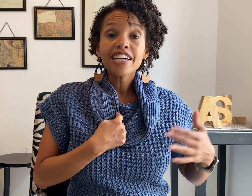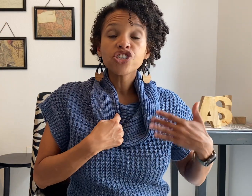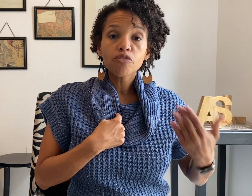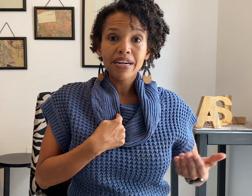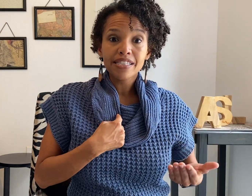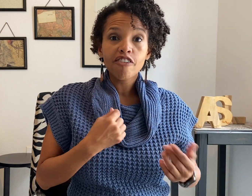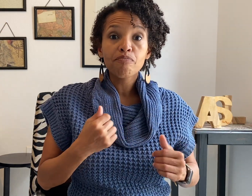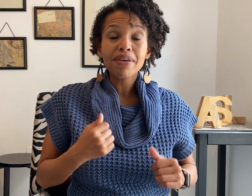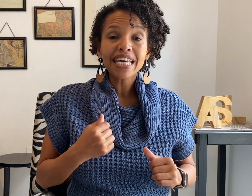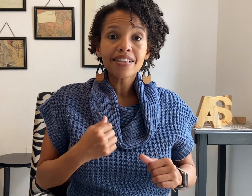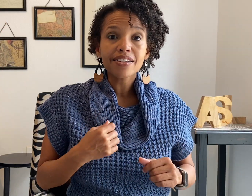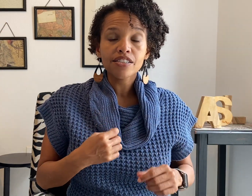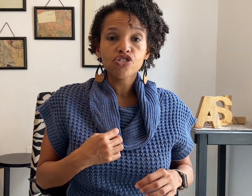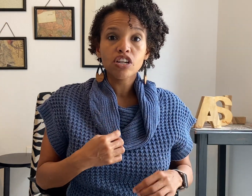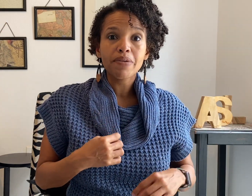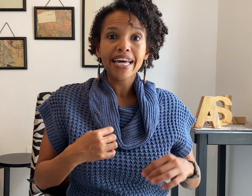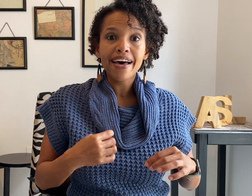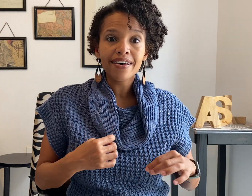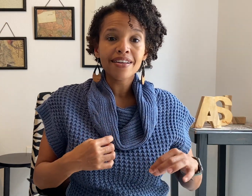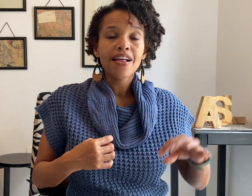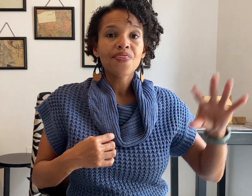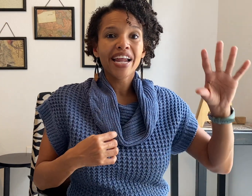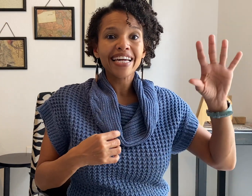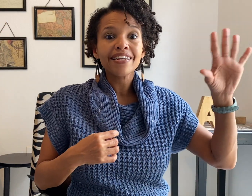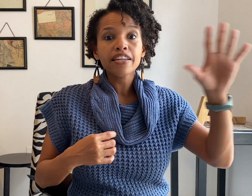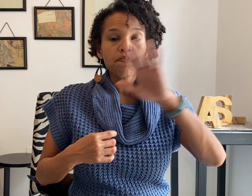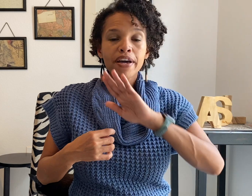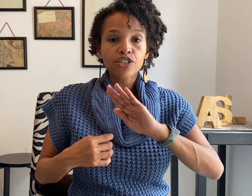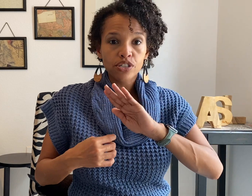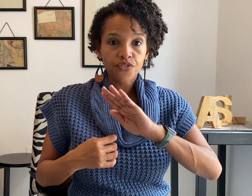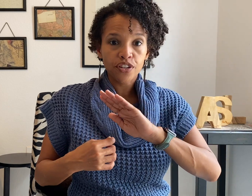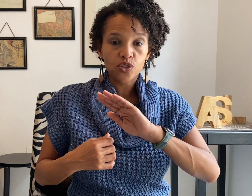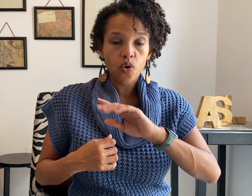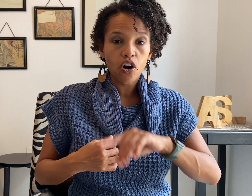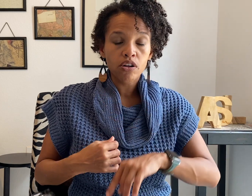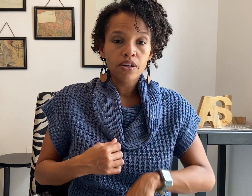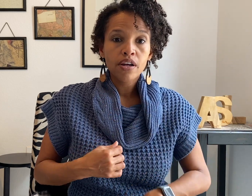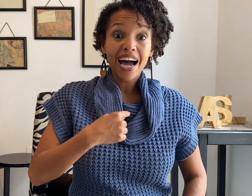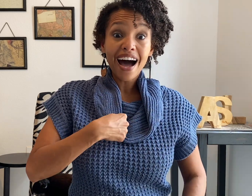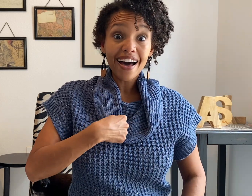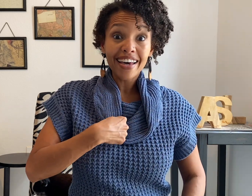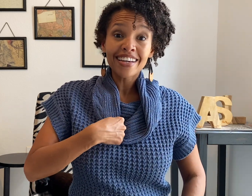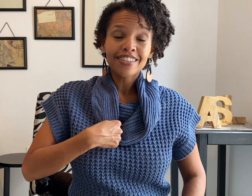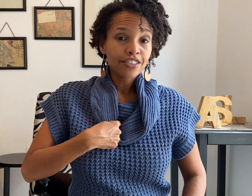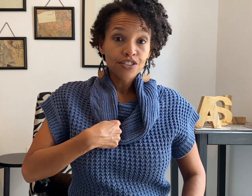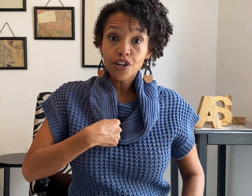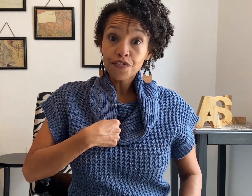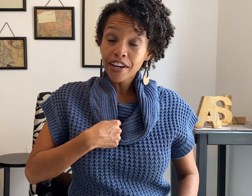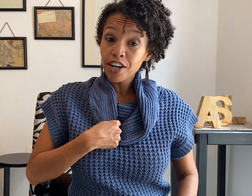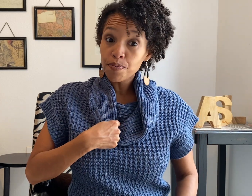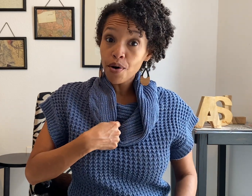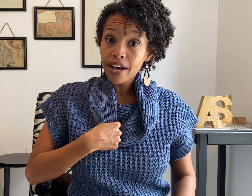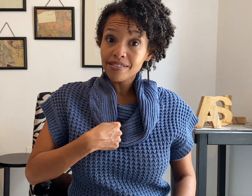showed myself making the decision in my head that I needed pictures for this wall. Don't forget your pronouns